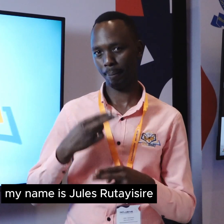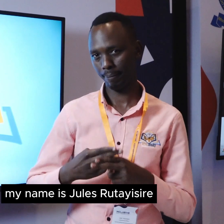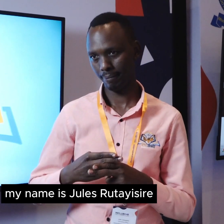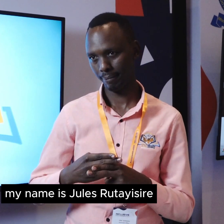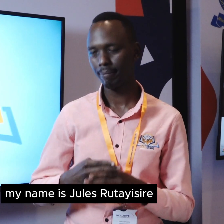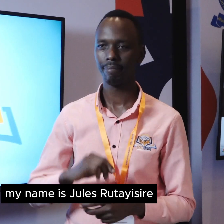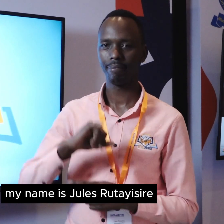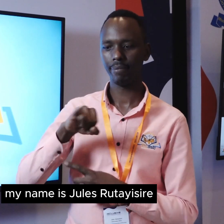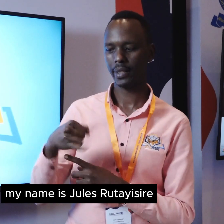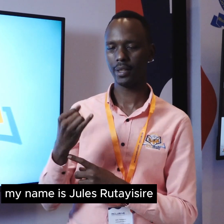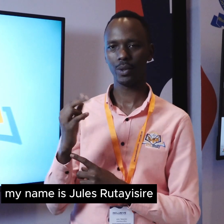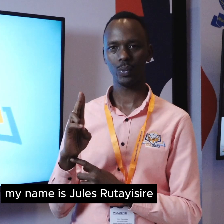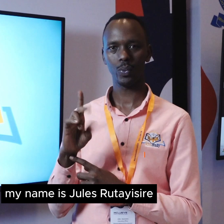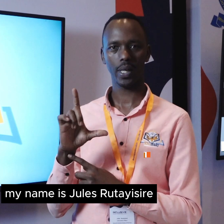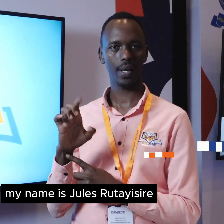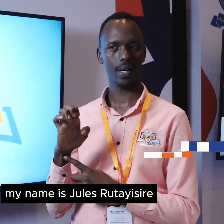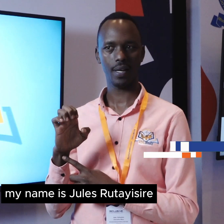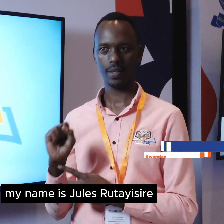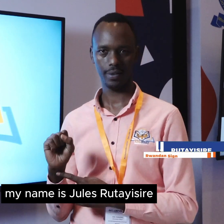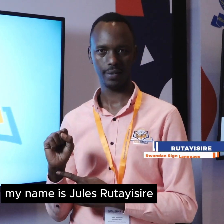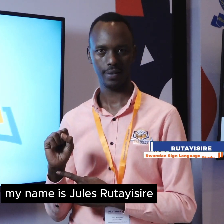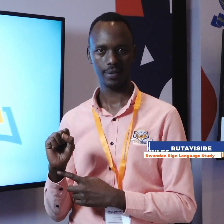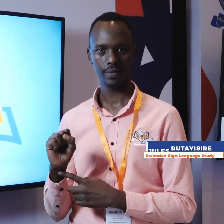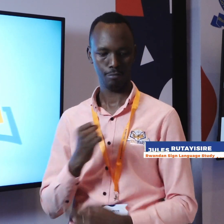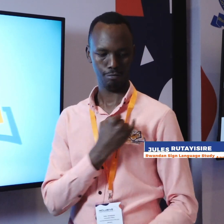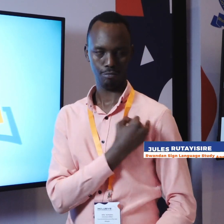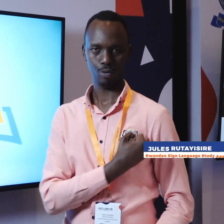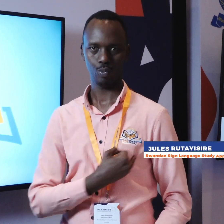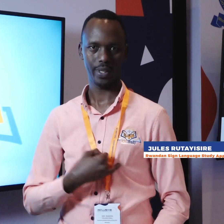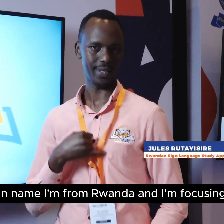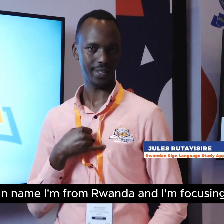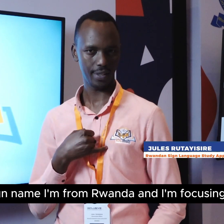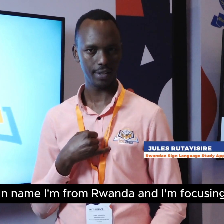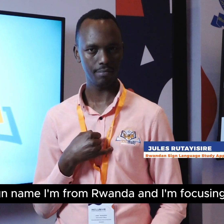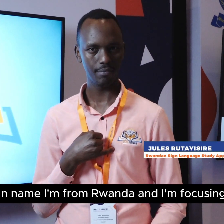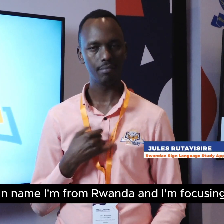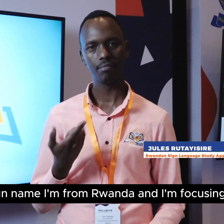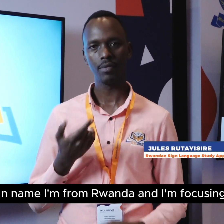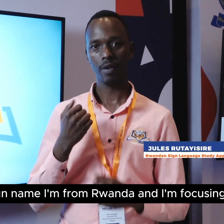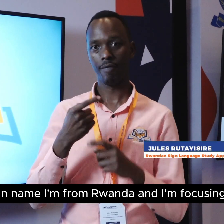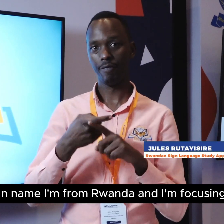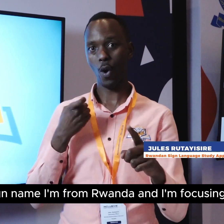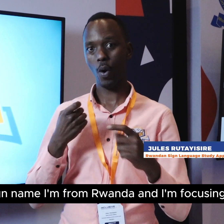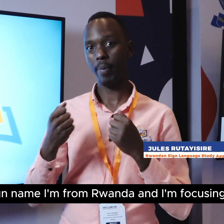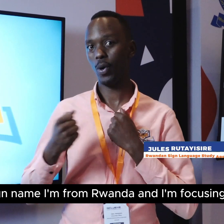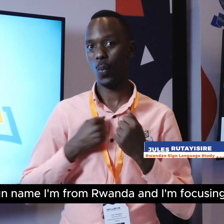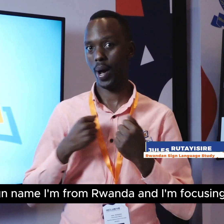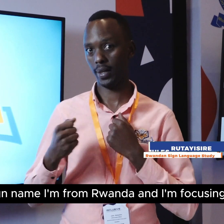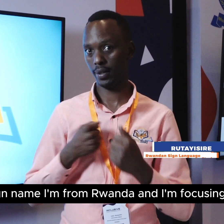My name is Jules. This is my sign name. I'm from